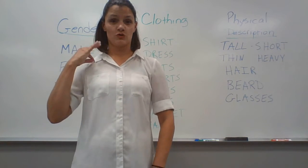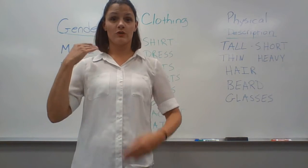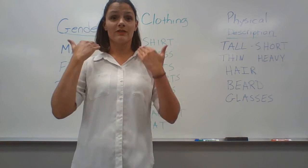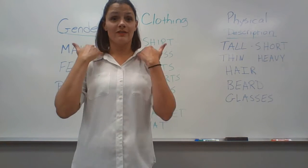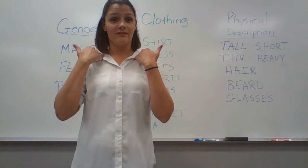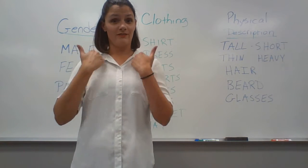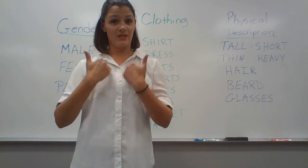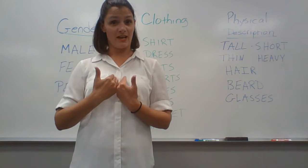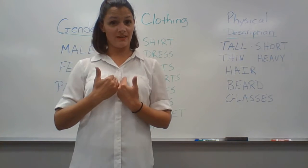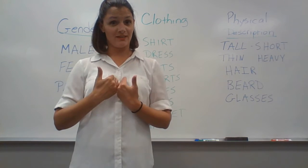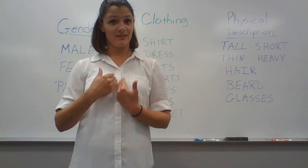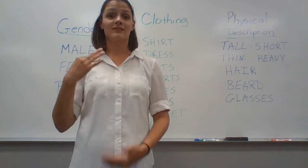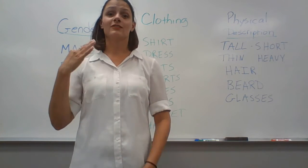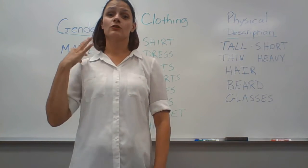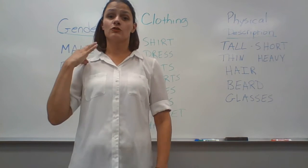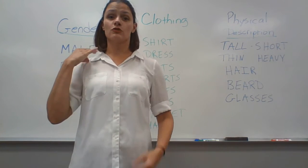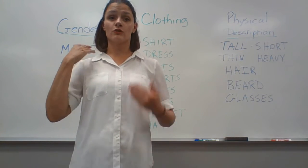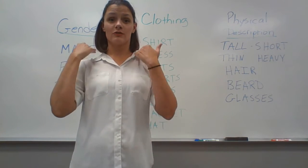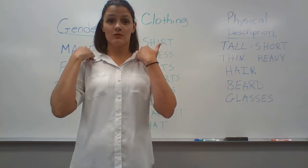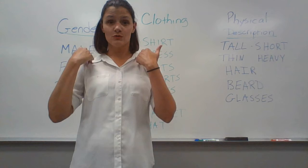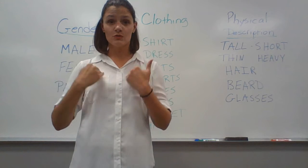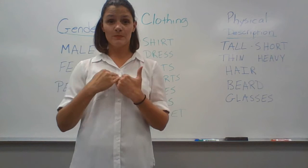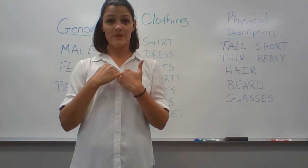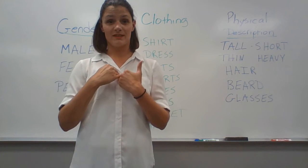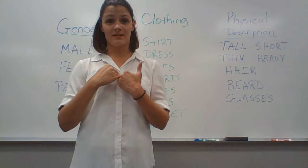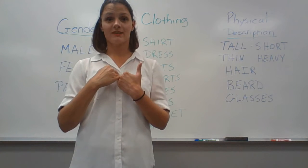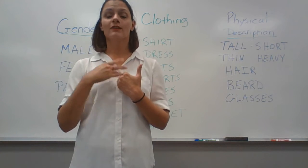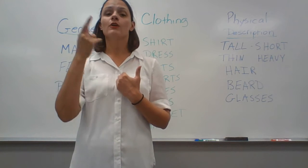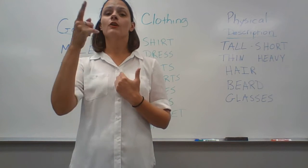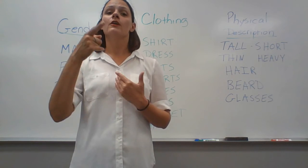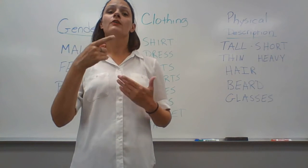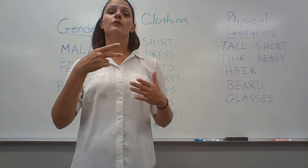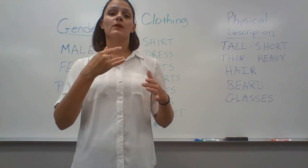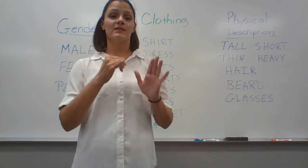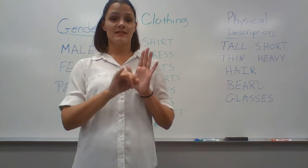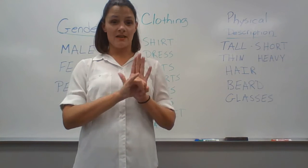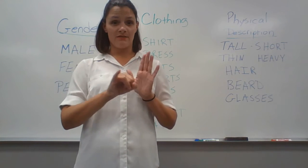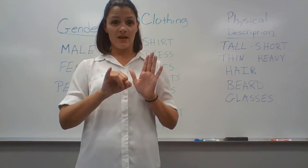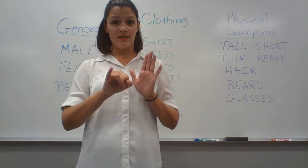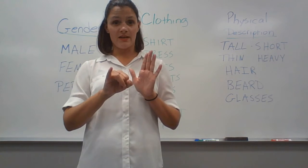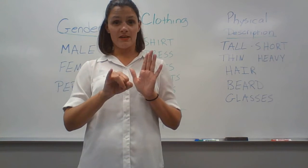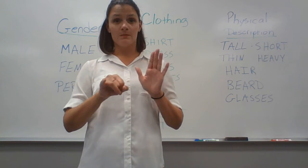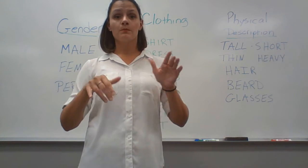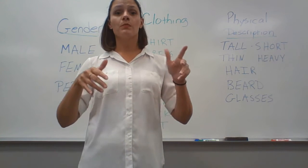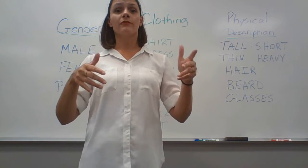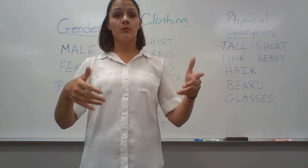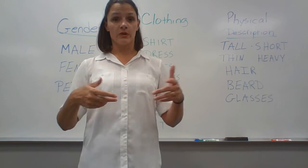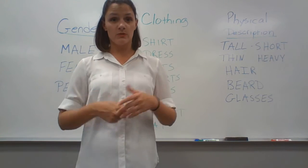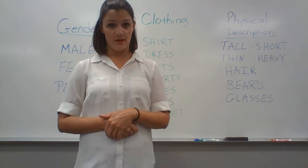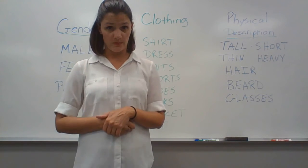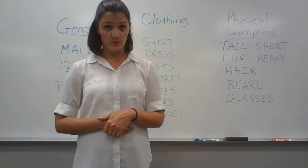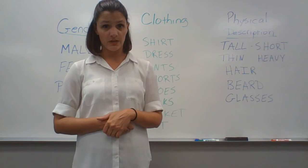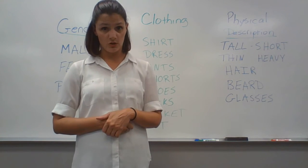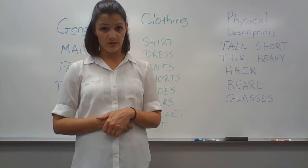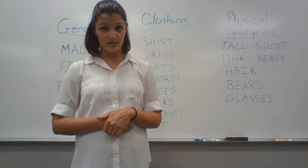shirt, V-neck, shirt, scoop neck. You identify the item before you tell me what it looks